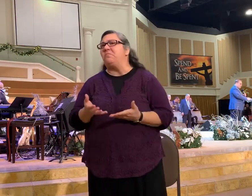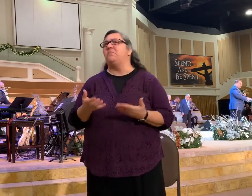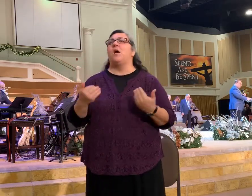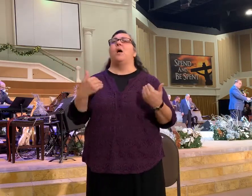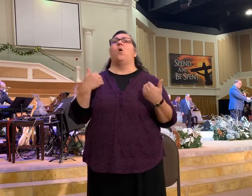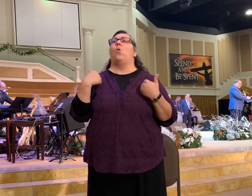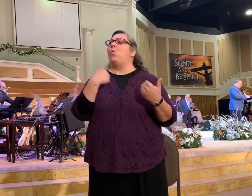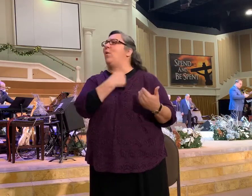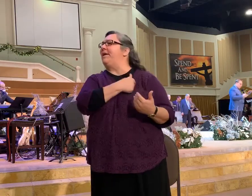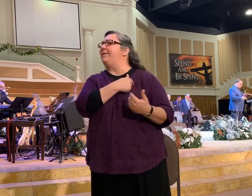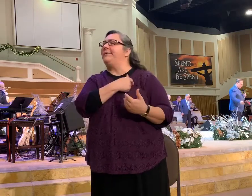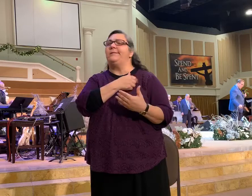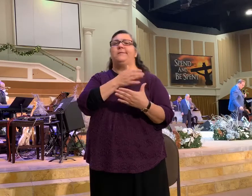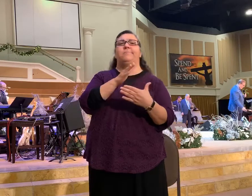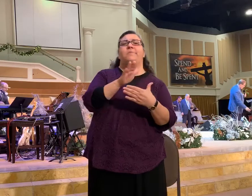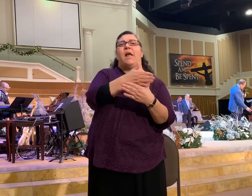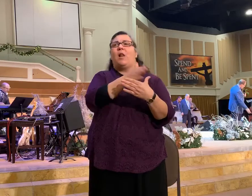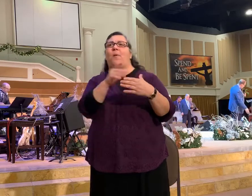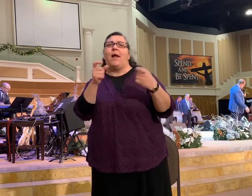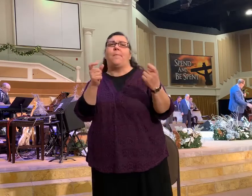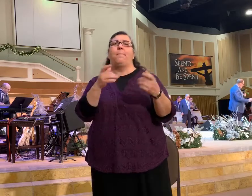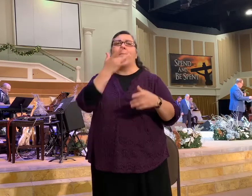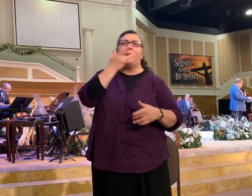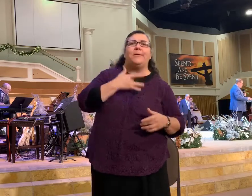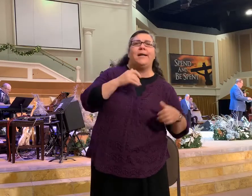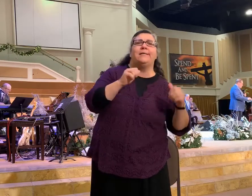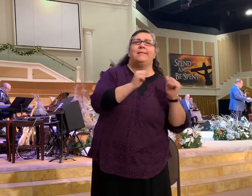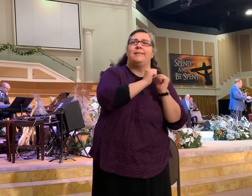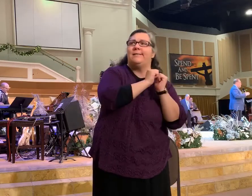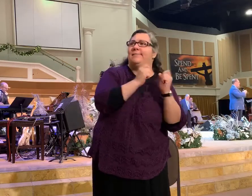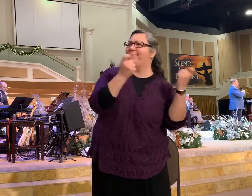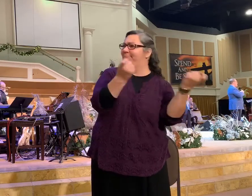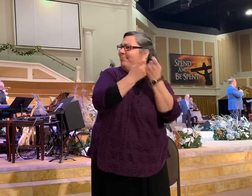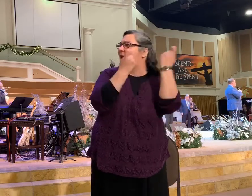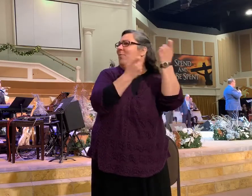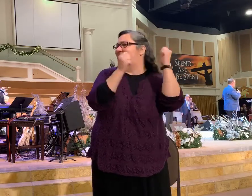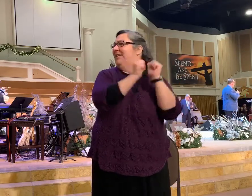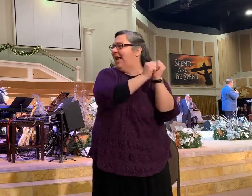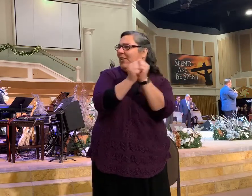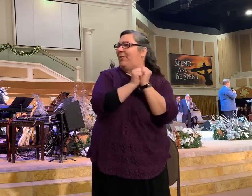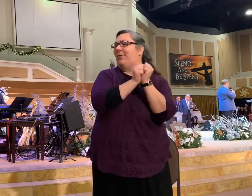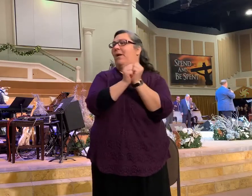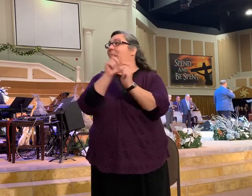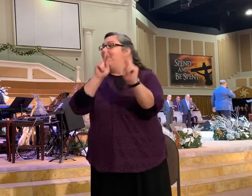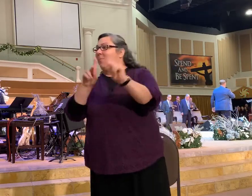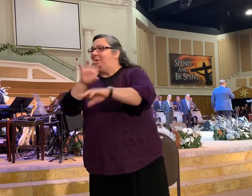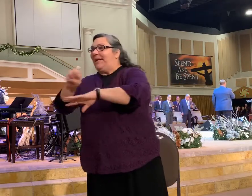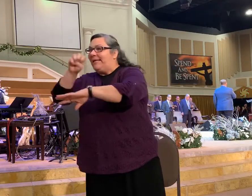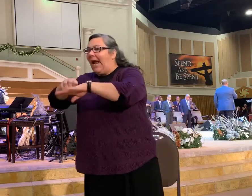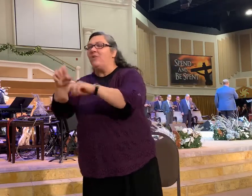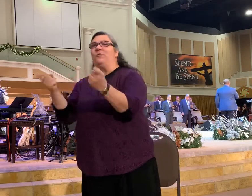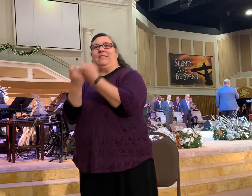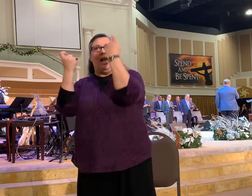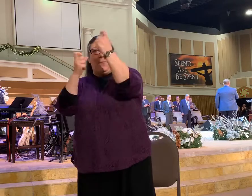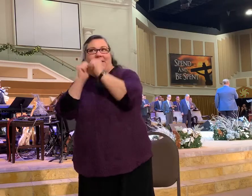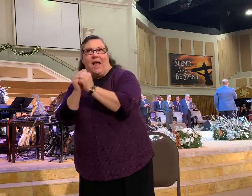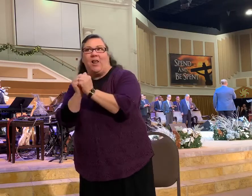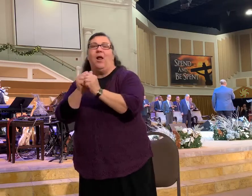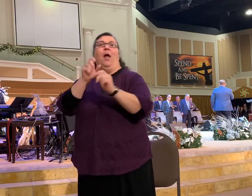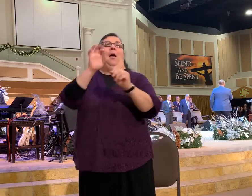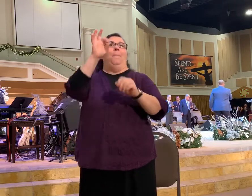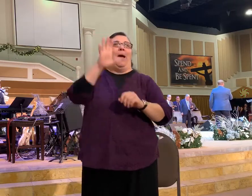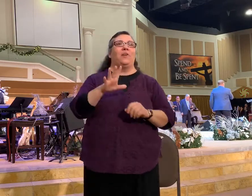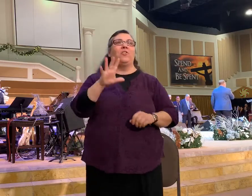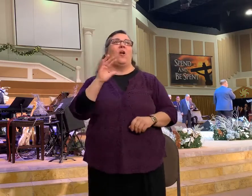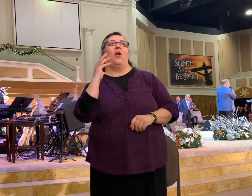kind of share joy. We celebrate birthdays, and we celebrate when people get engaged. And when the preacher goes to Rome, he comes